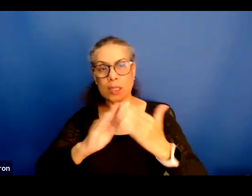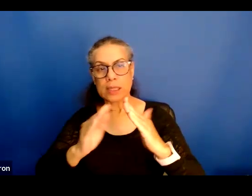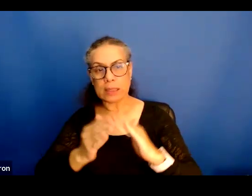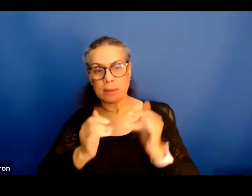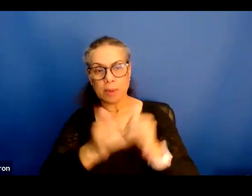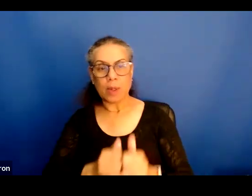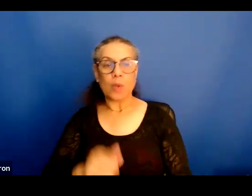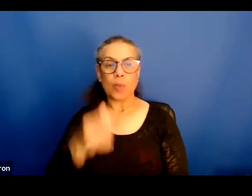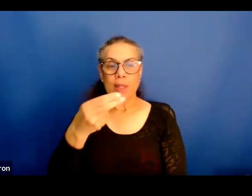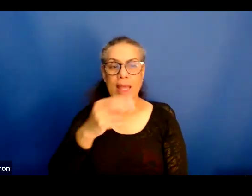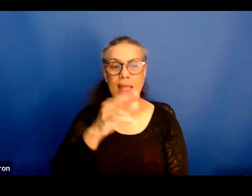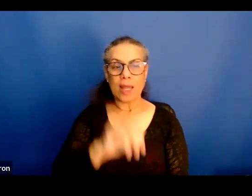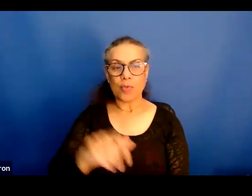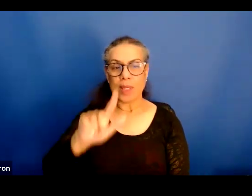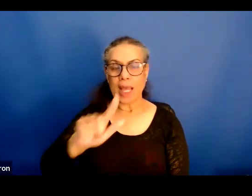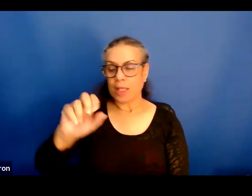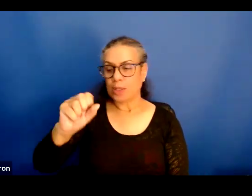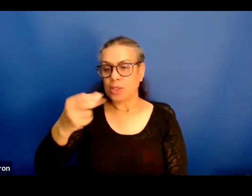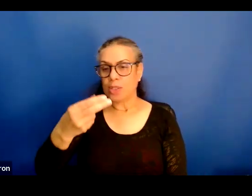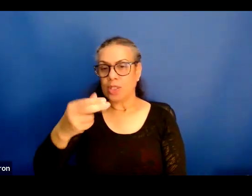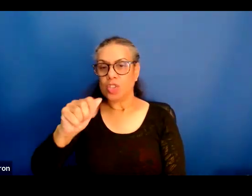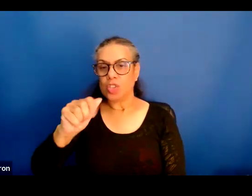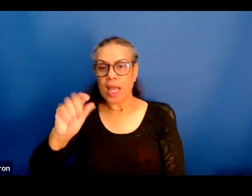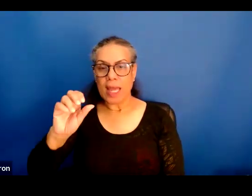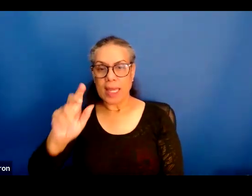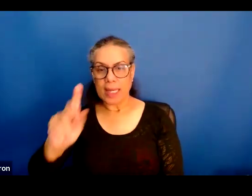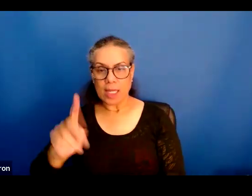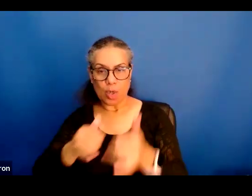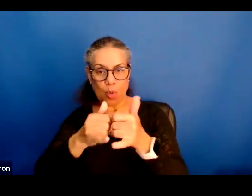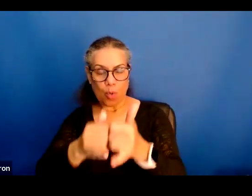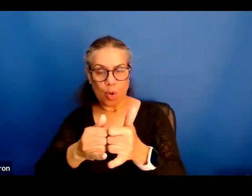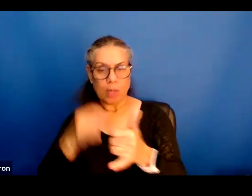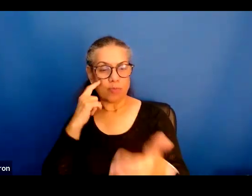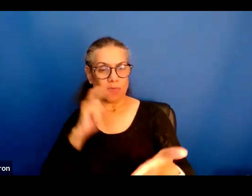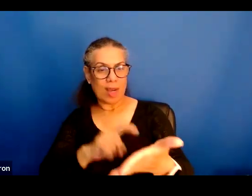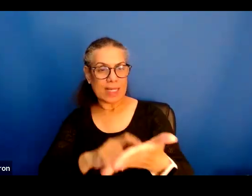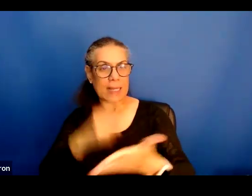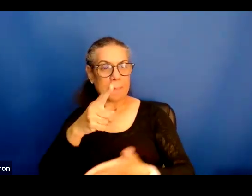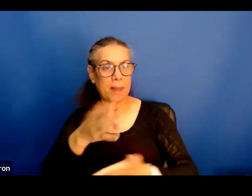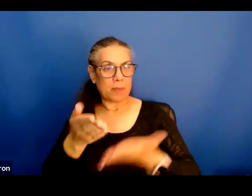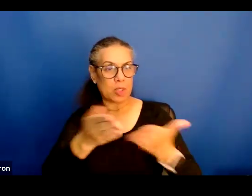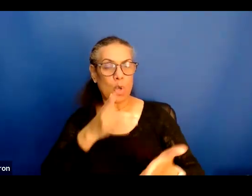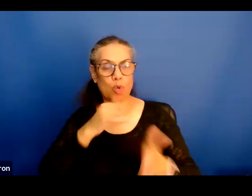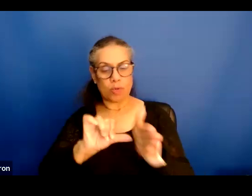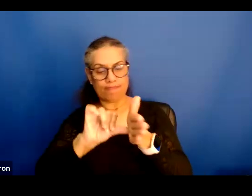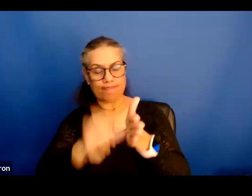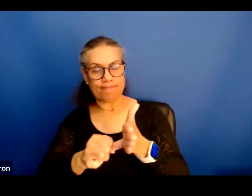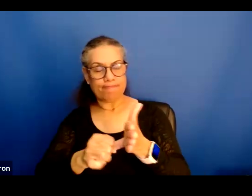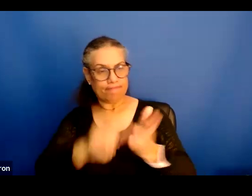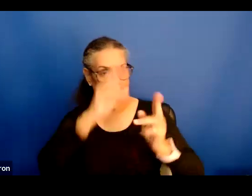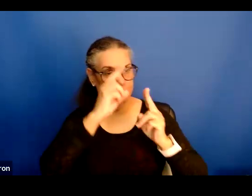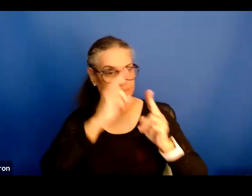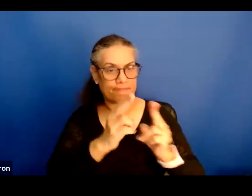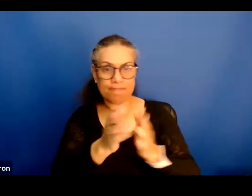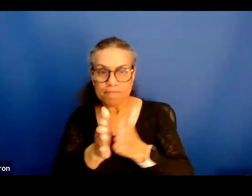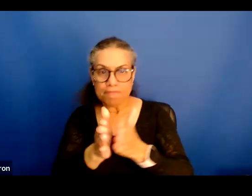L. Shattuck Public Service Award. The award recognizes public servants who exemplify integrity,